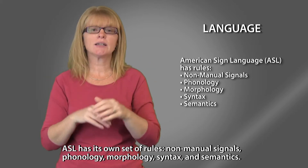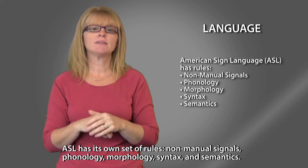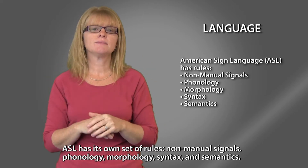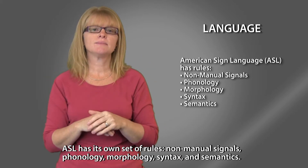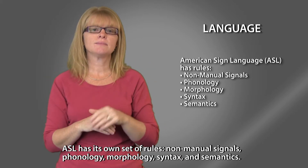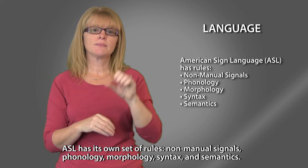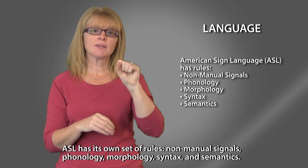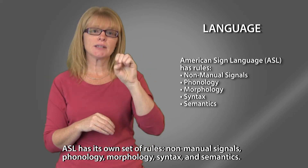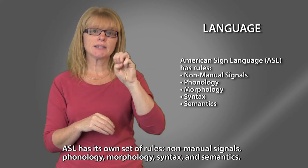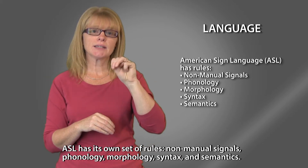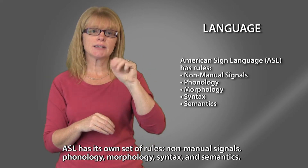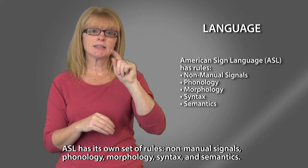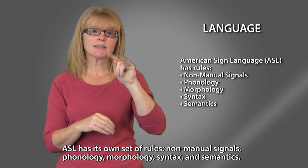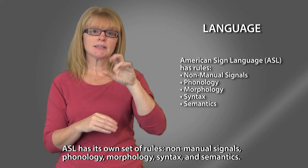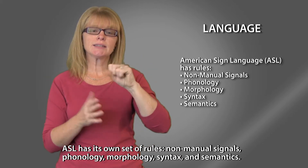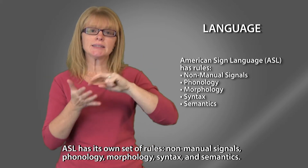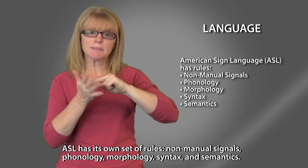and semantics.